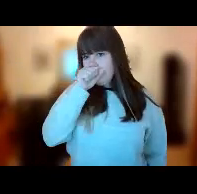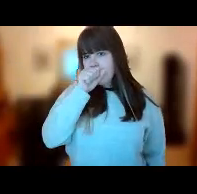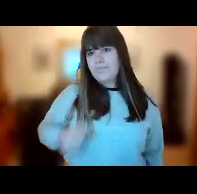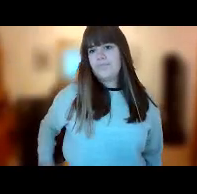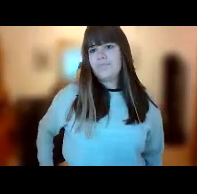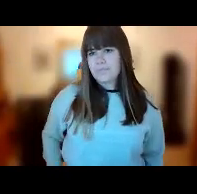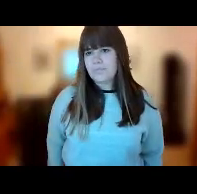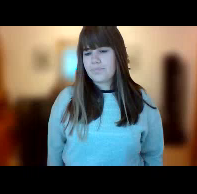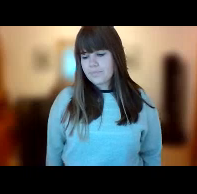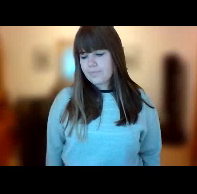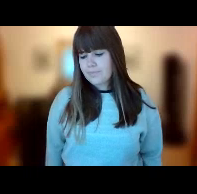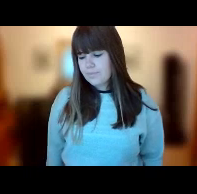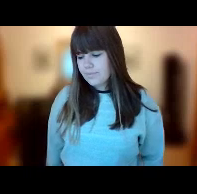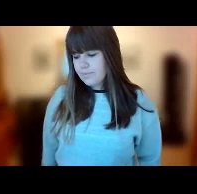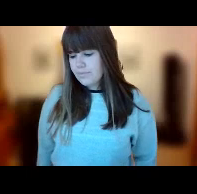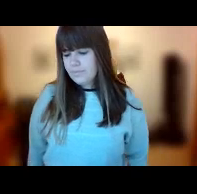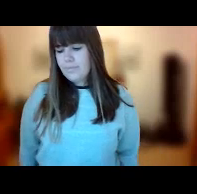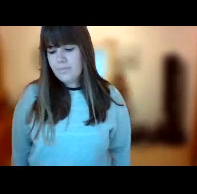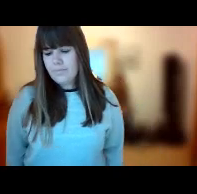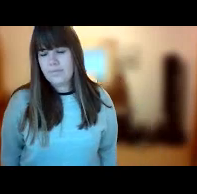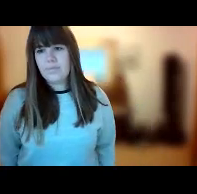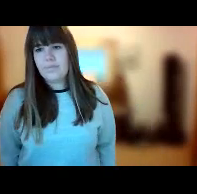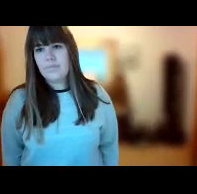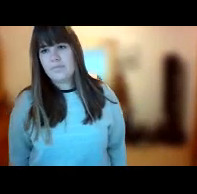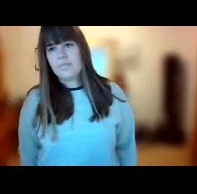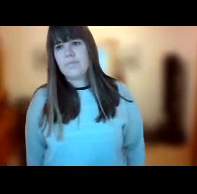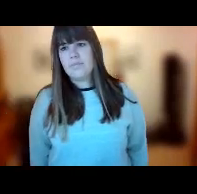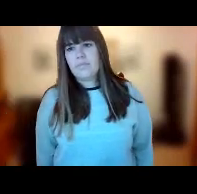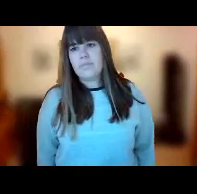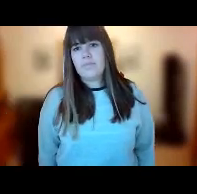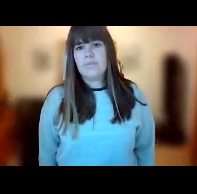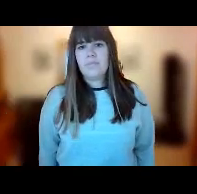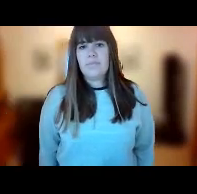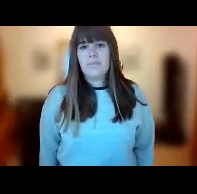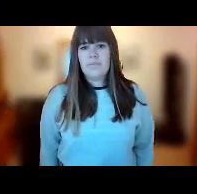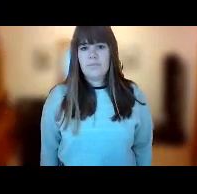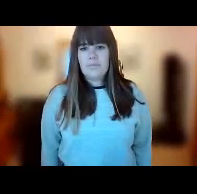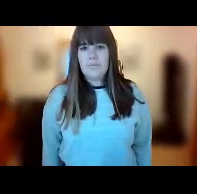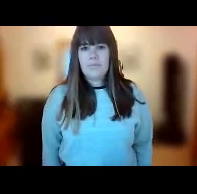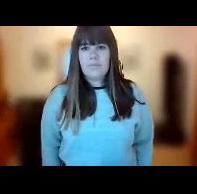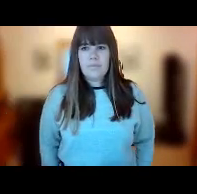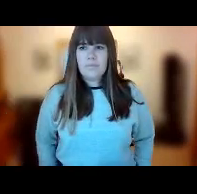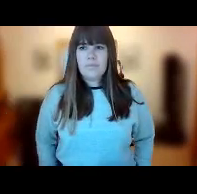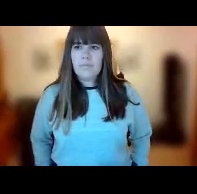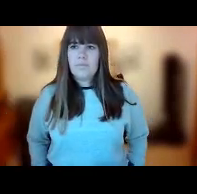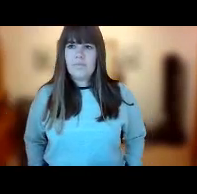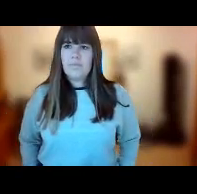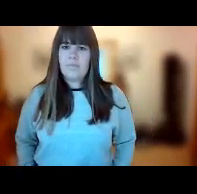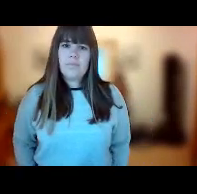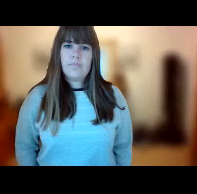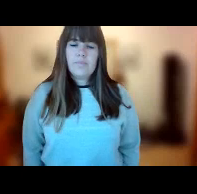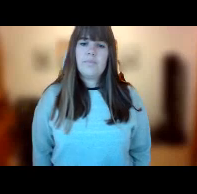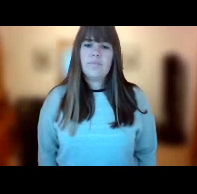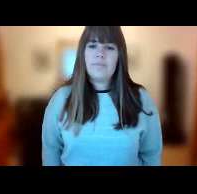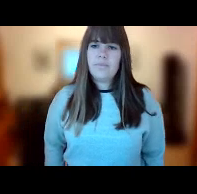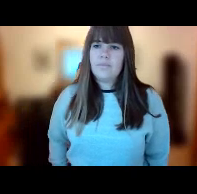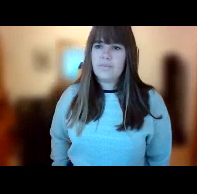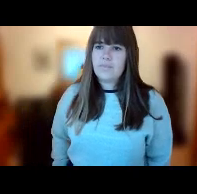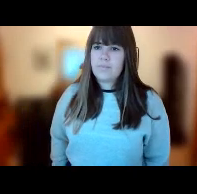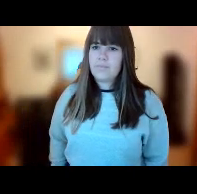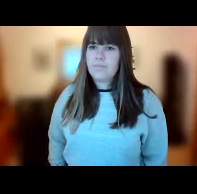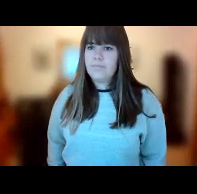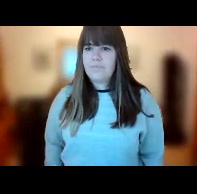practical, transferable skills and knowledge that supports equity, accessibility and community voice within the community sector. And this